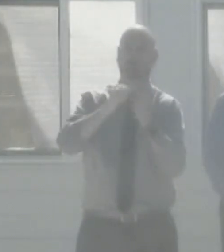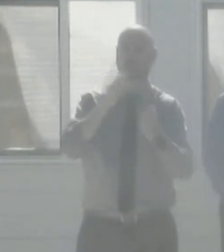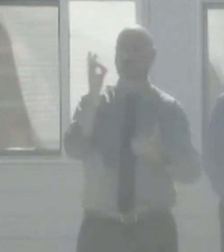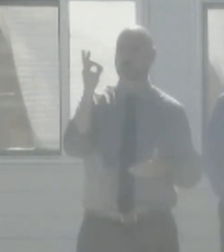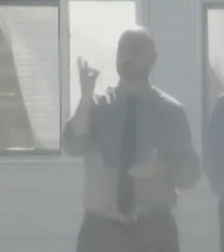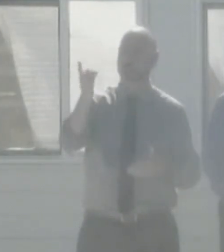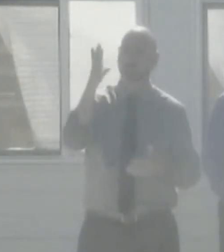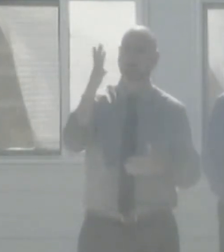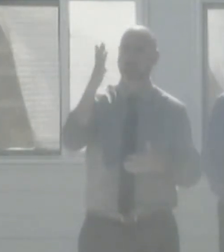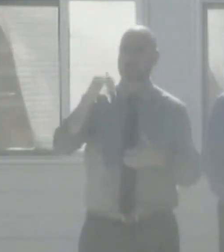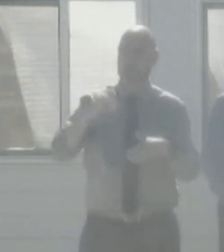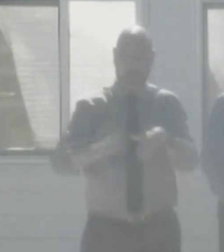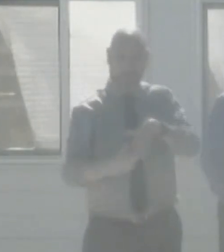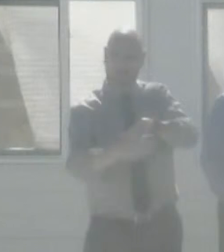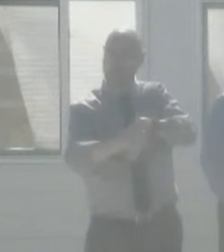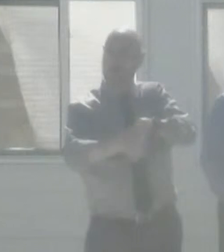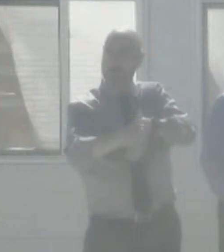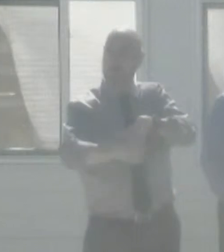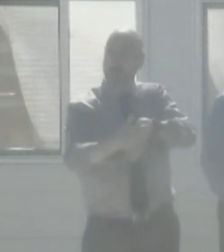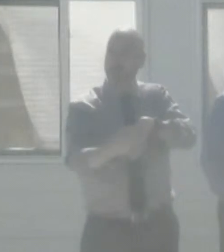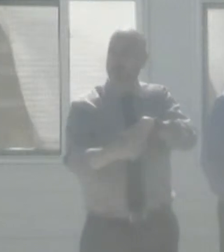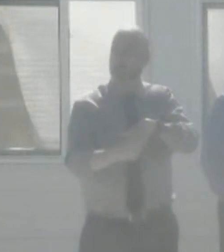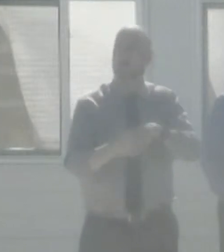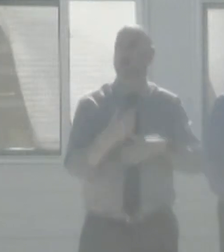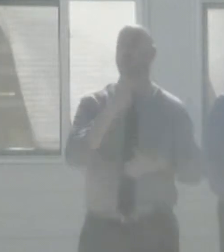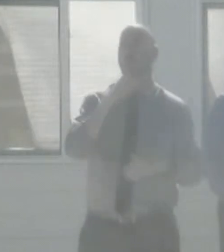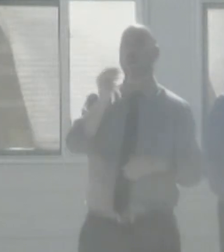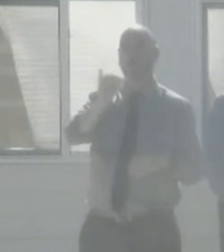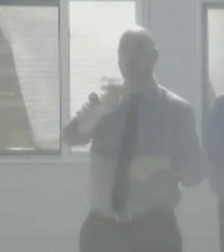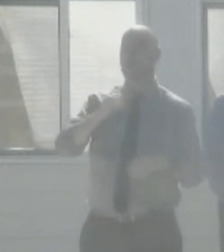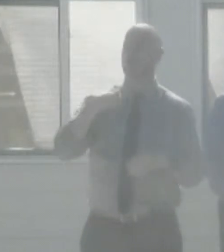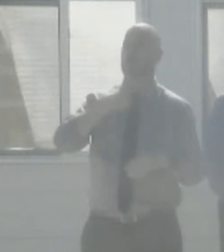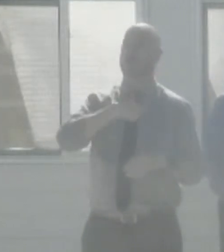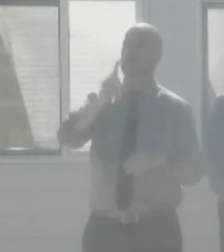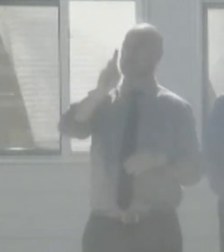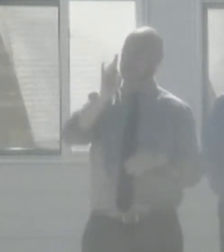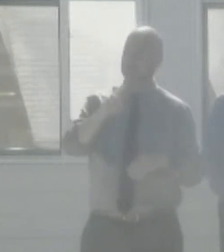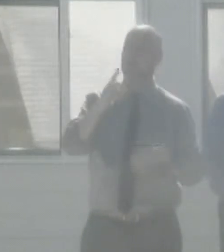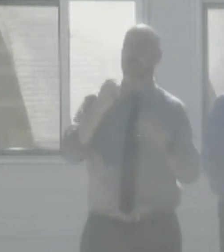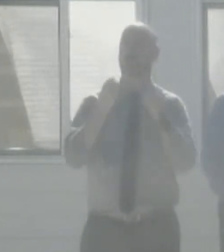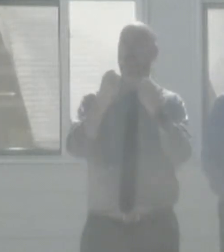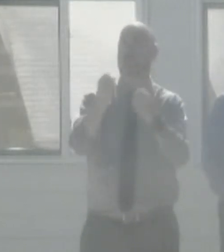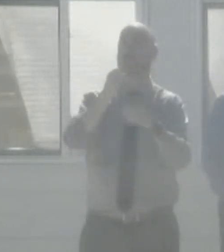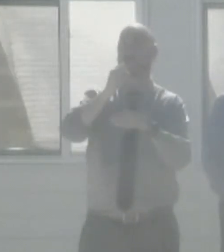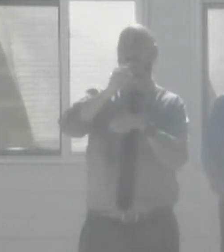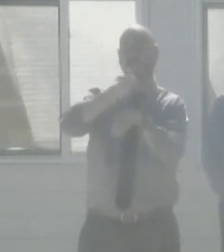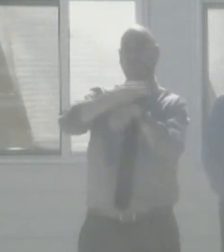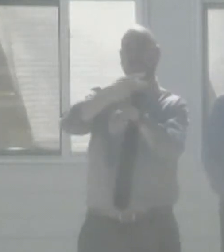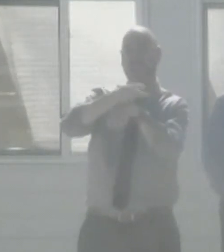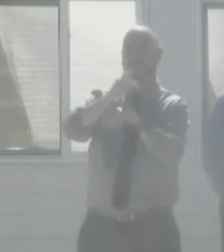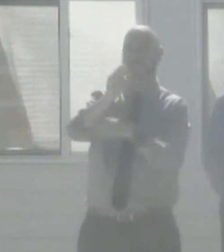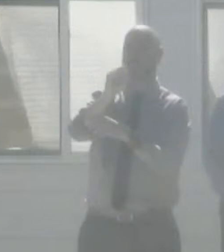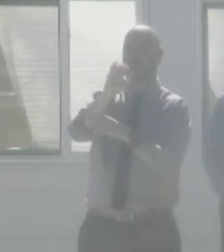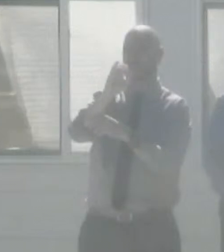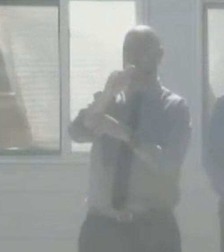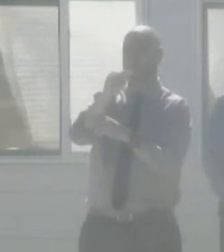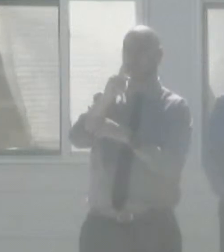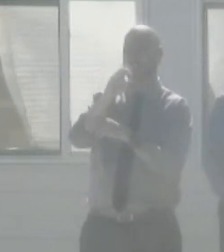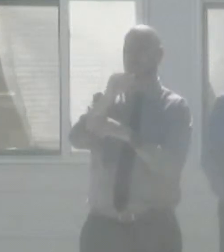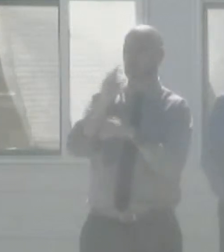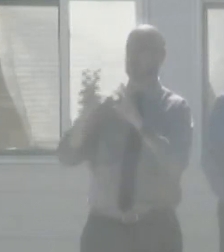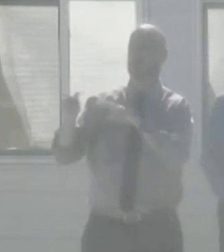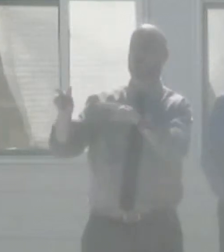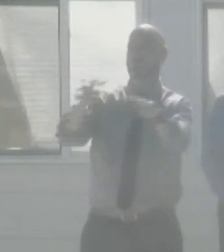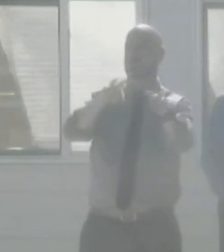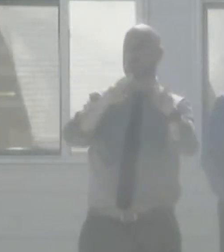Florida. We've also been able to tour. We did a driving tour of Siesta Key, was able to see some of the damage that was out